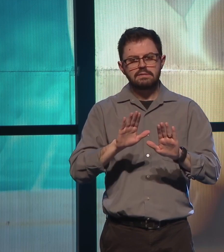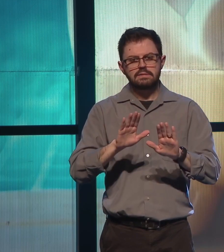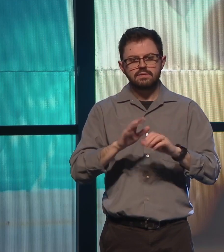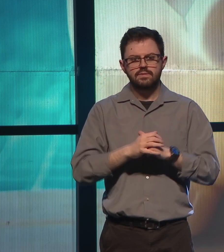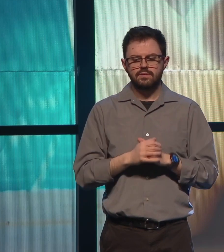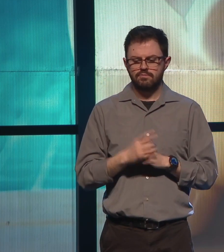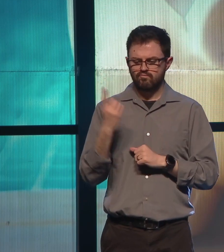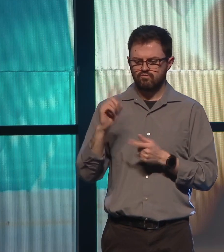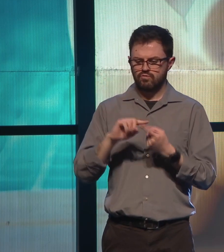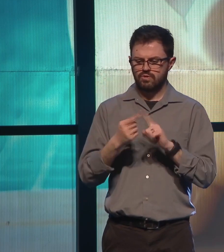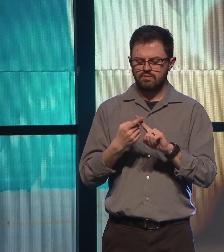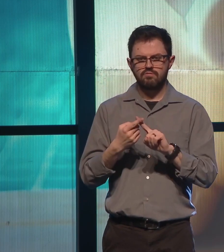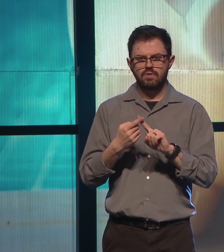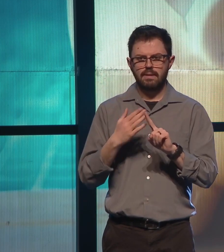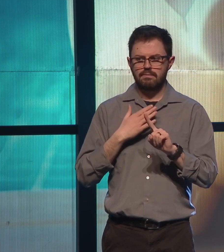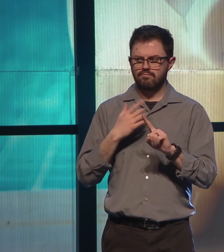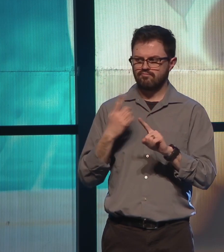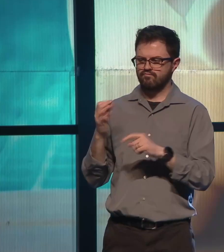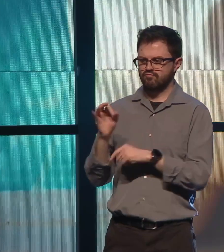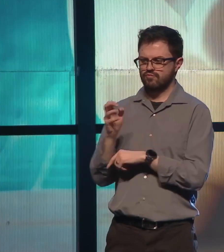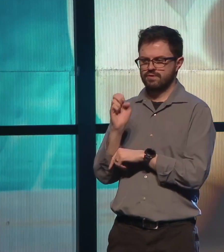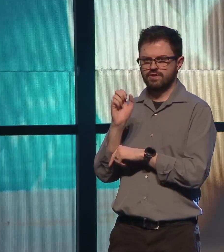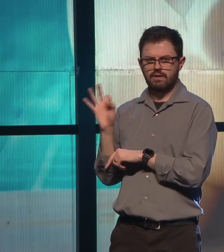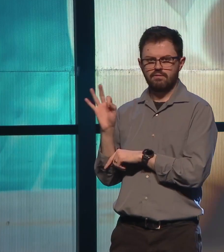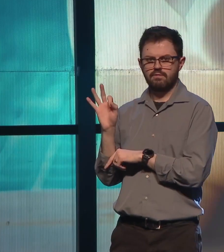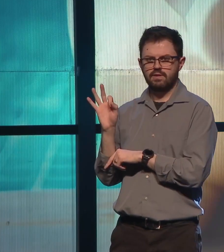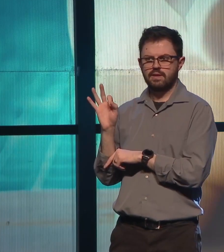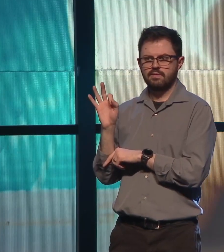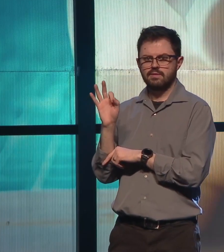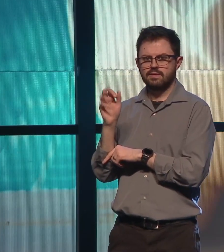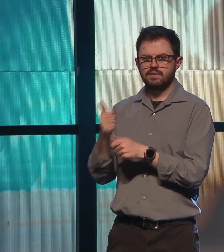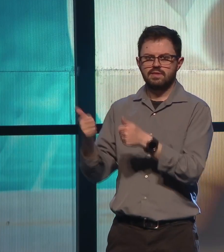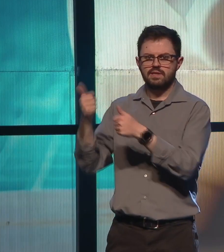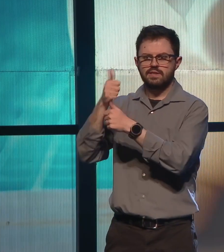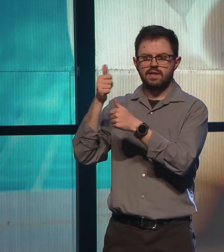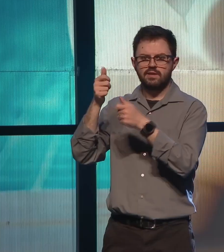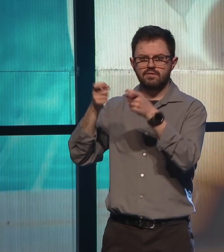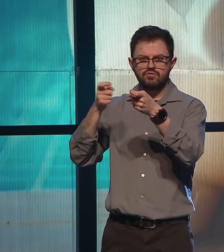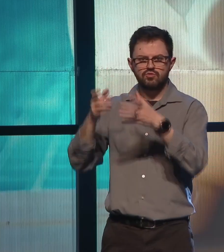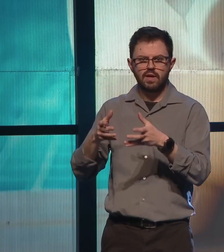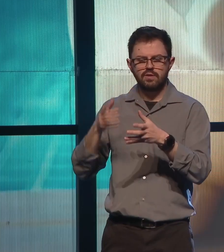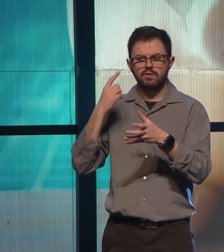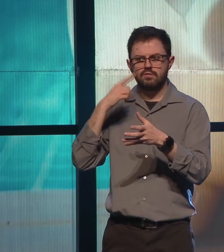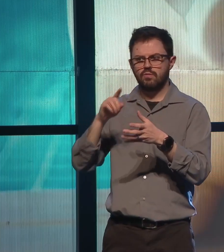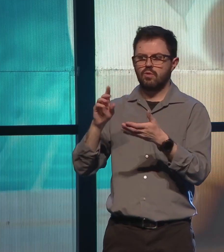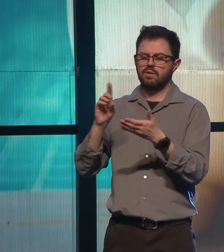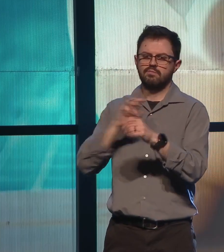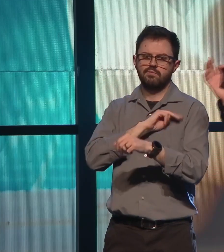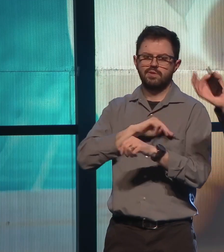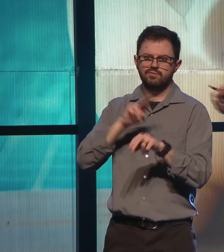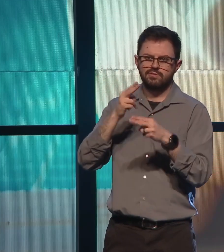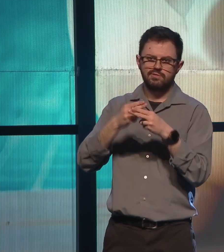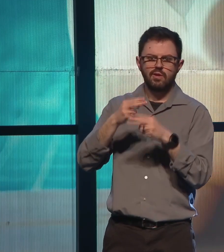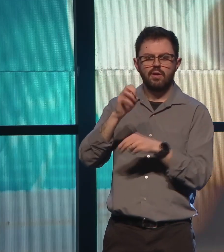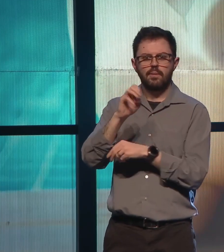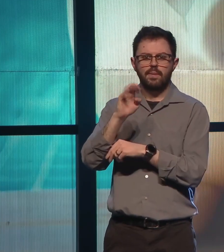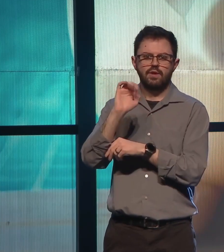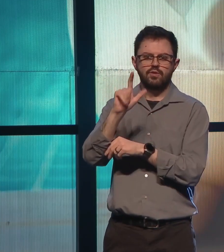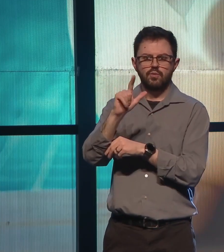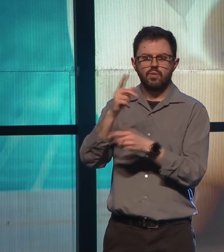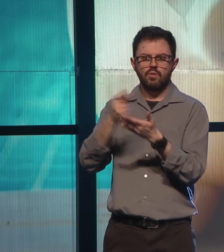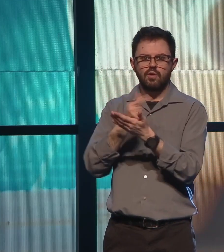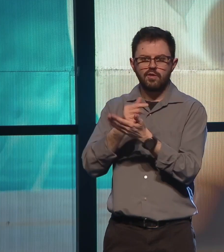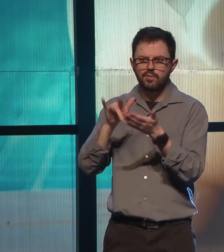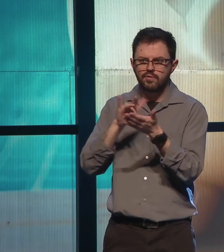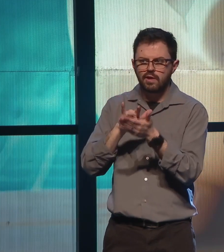was the executive director of a ministry called Emmanuel Gospel Center in Boston, and they worked with all different types of churches